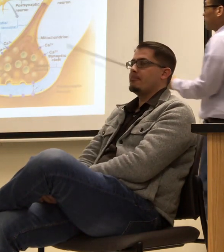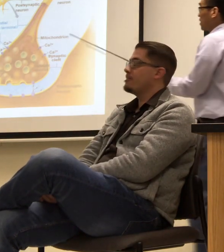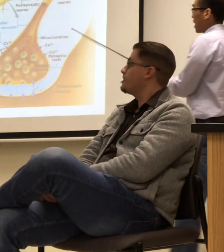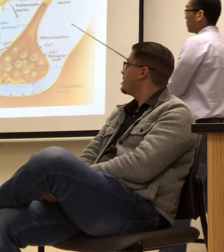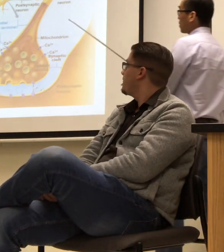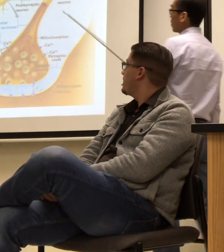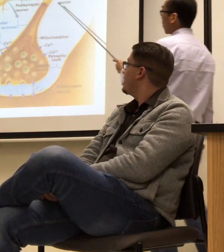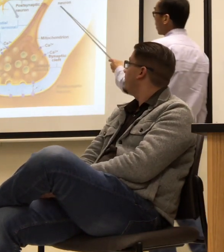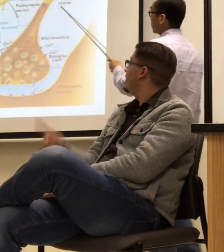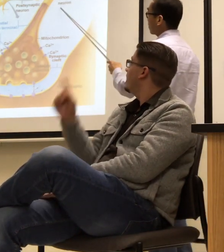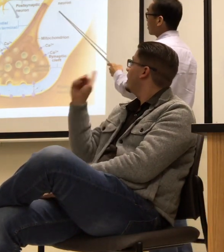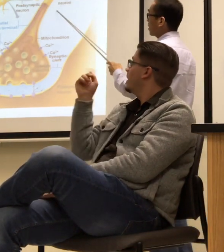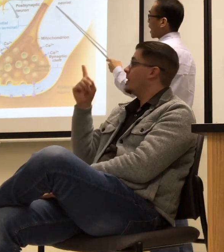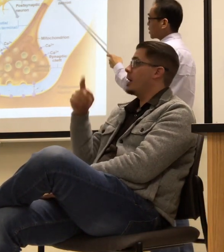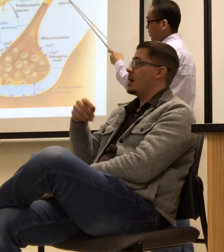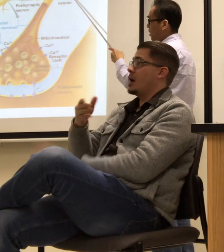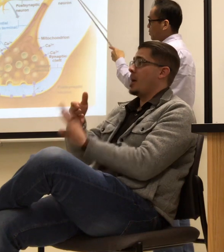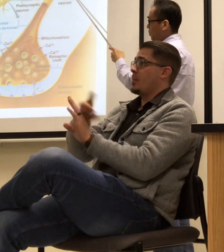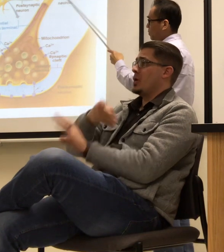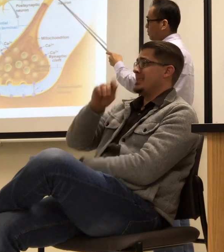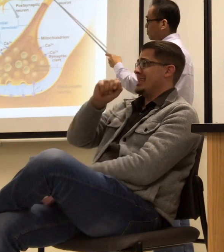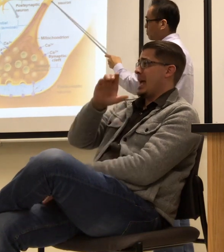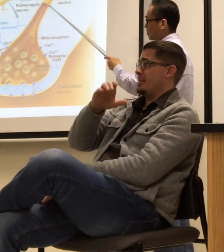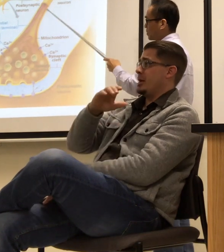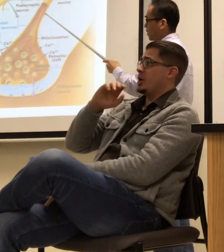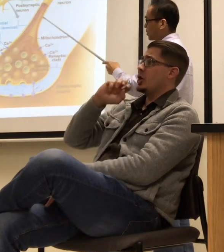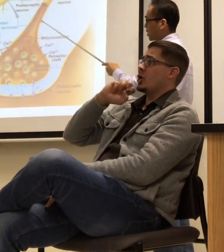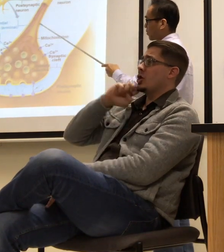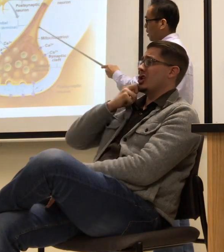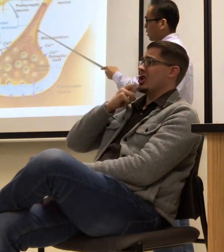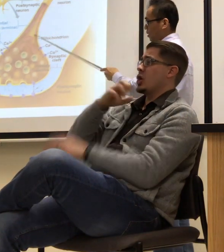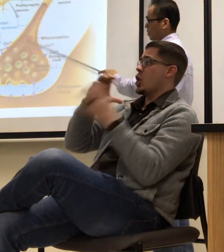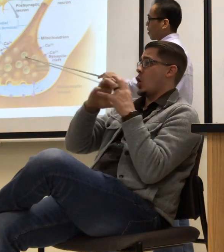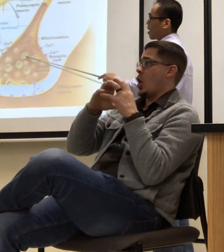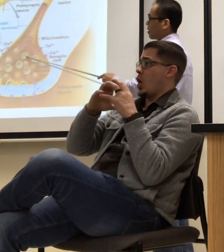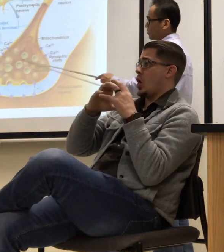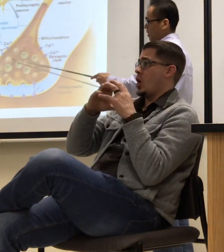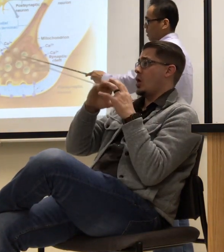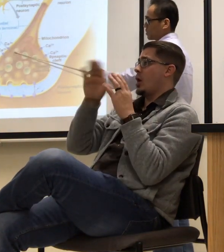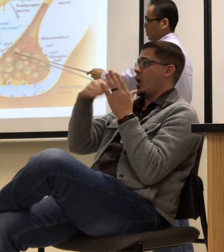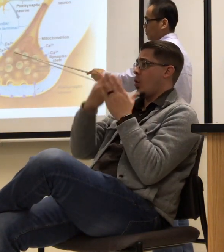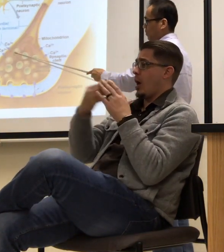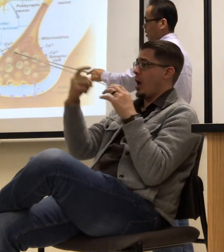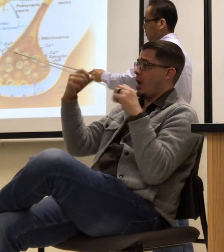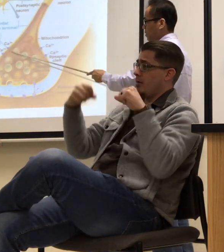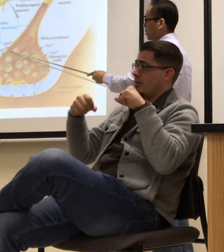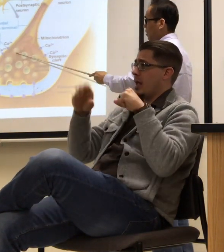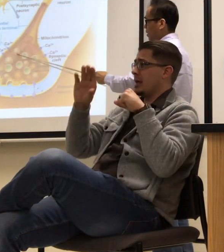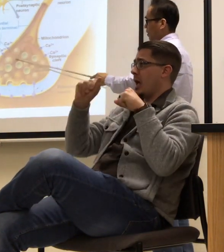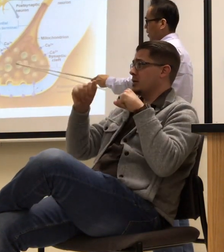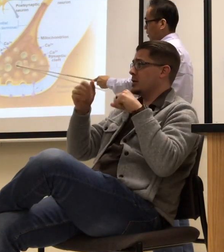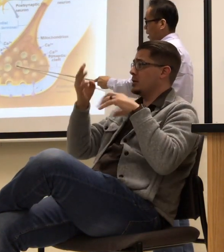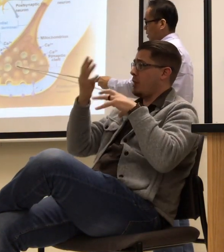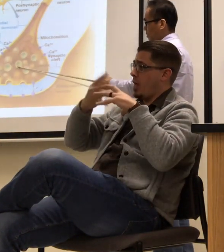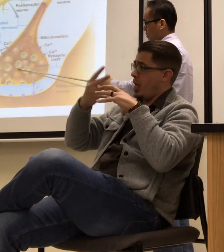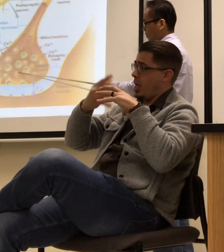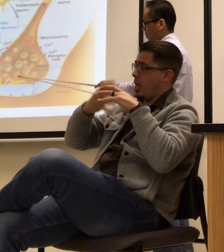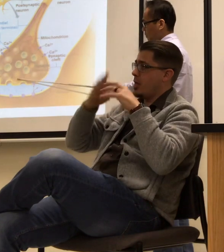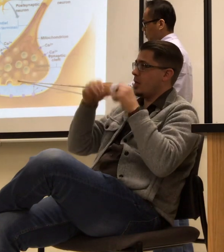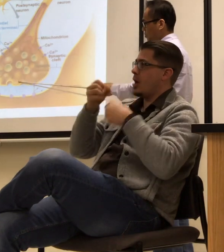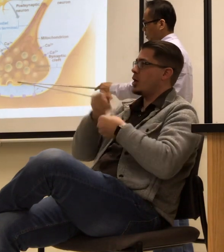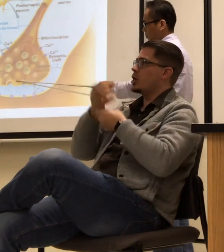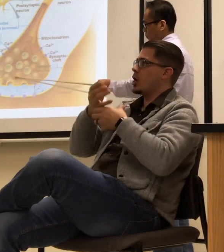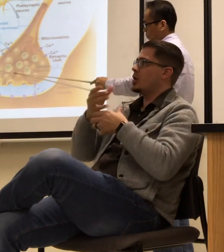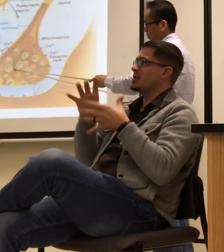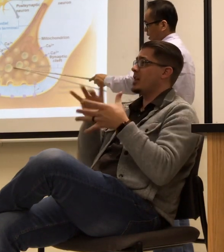This presynaptic neuron, an action potential is being generated. It arrives, there's calcium influx. That causes